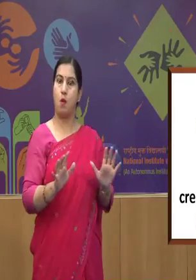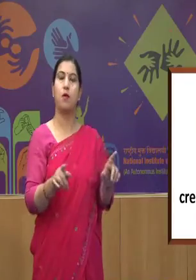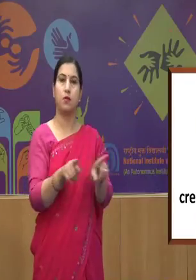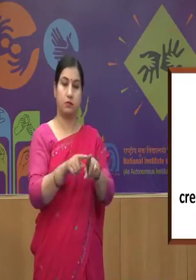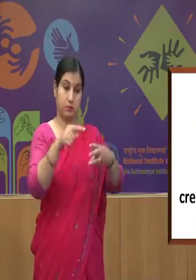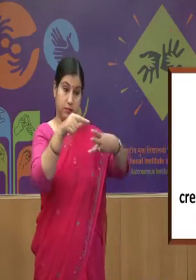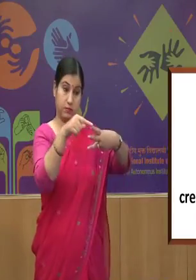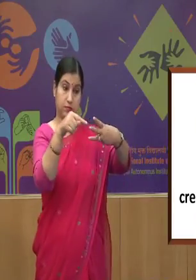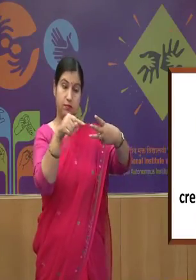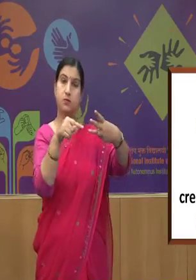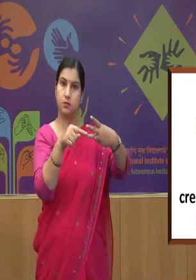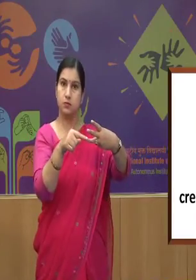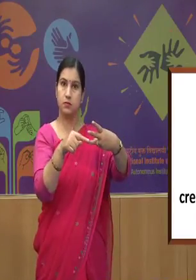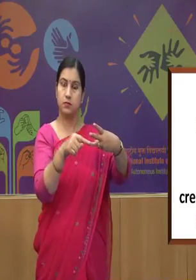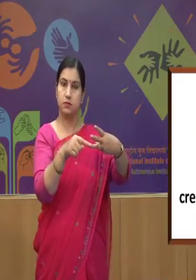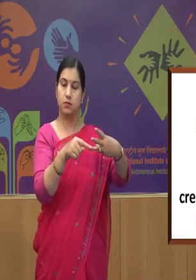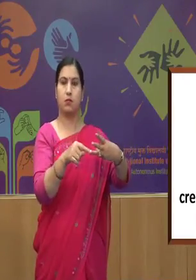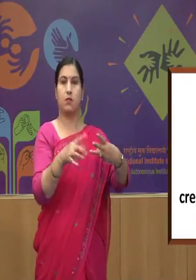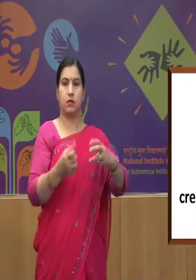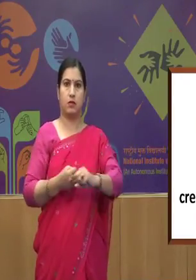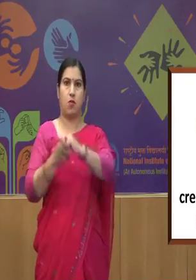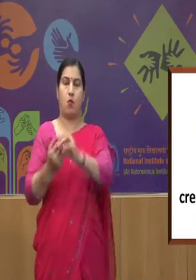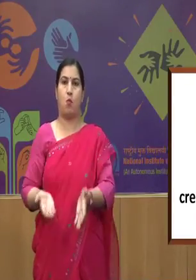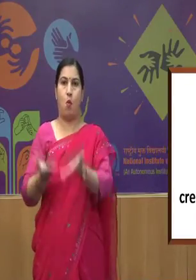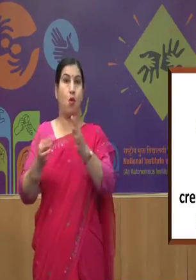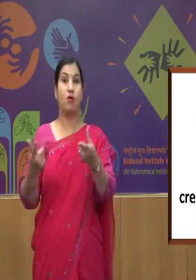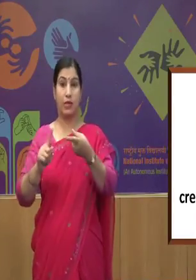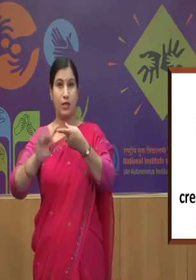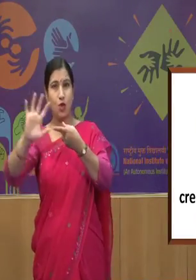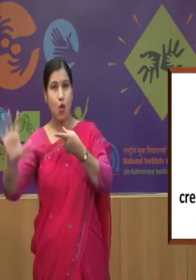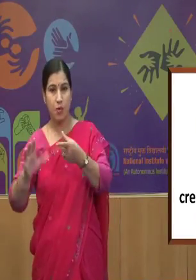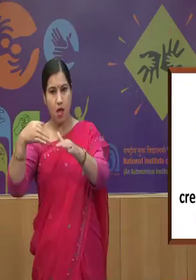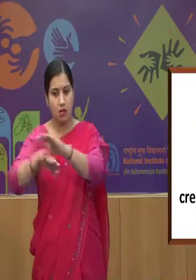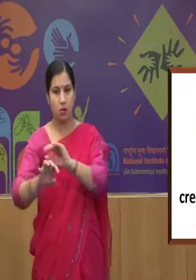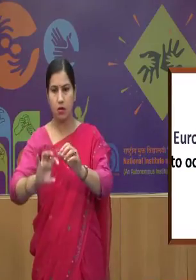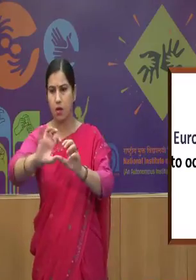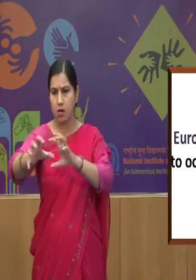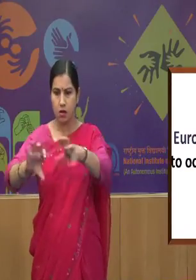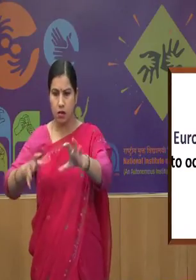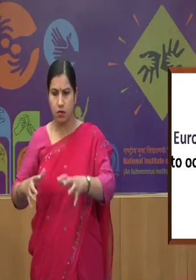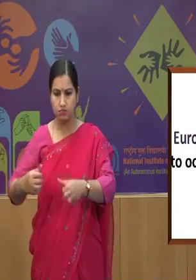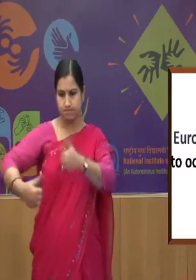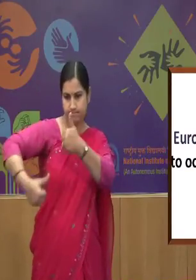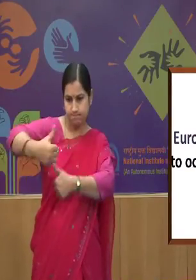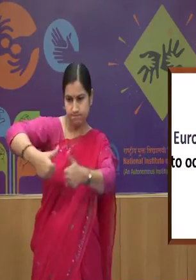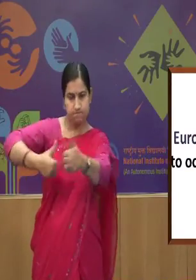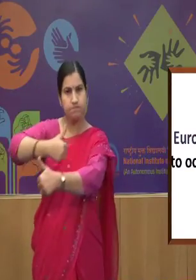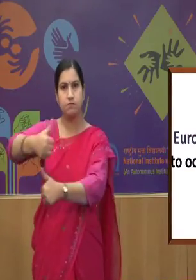These three created rivalry among European nations, and all of them wanted